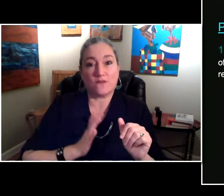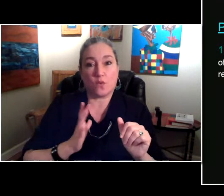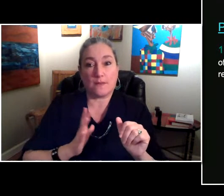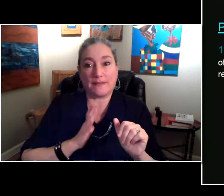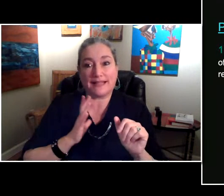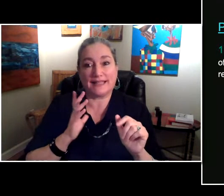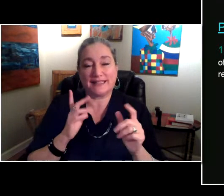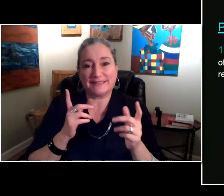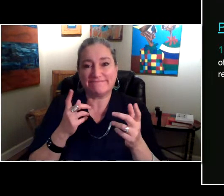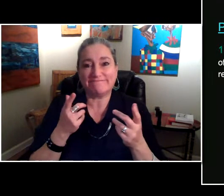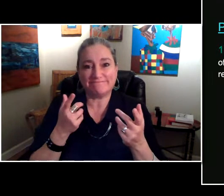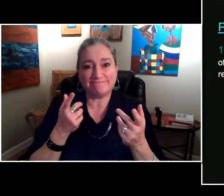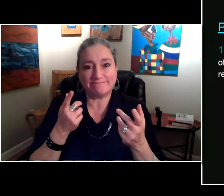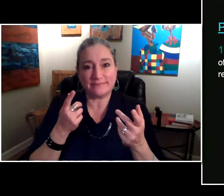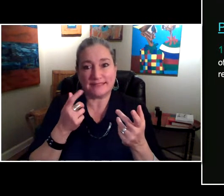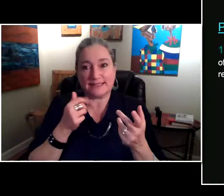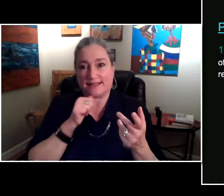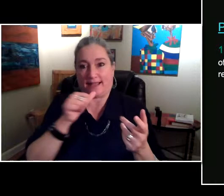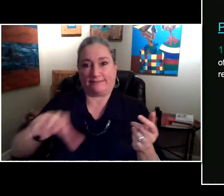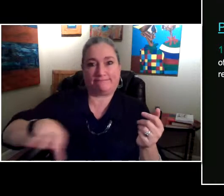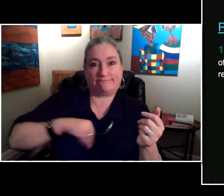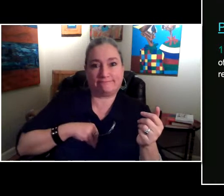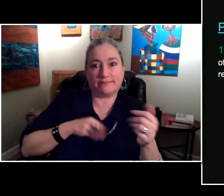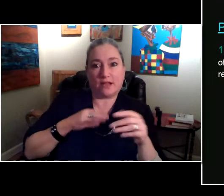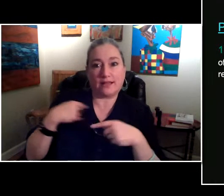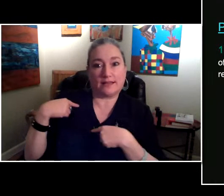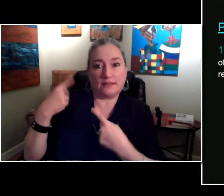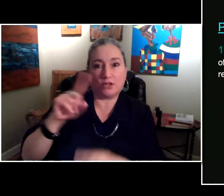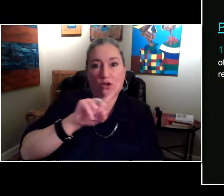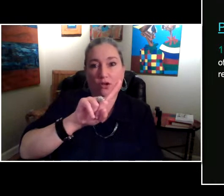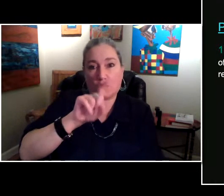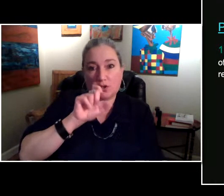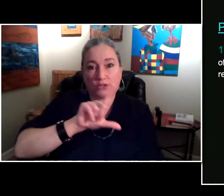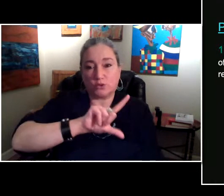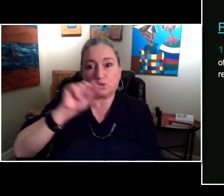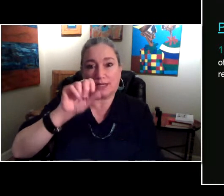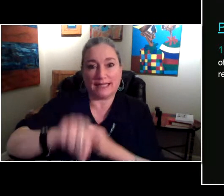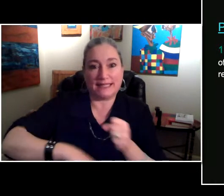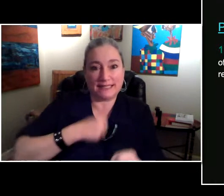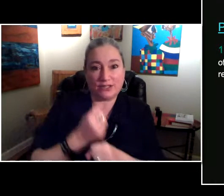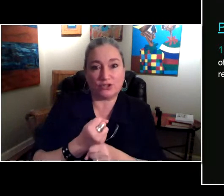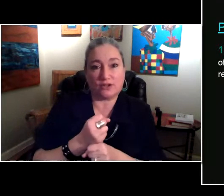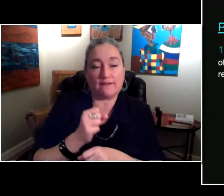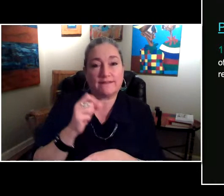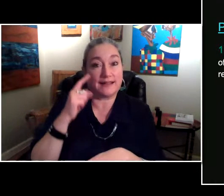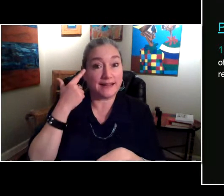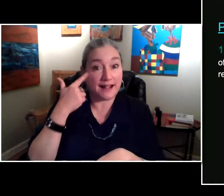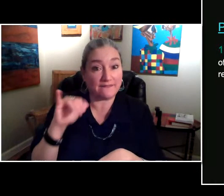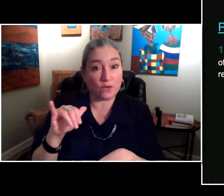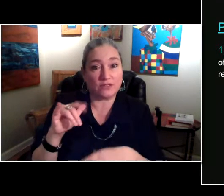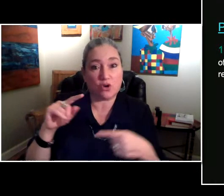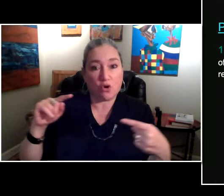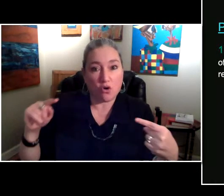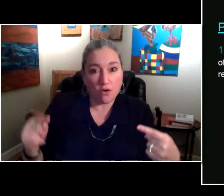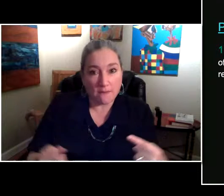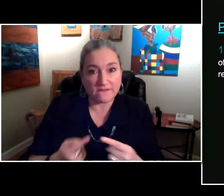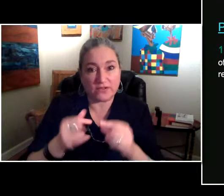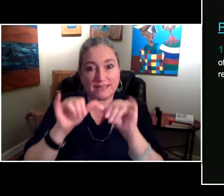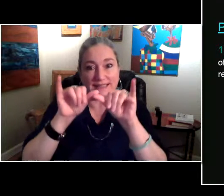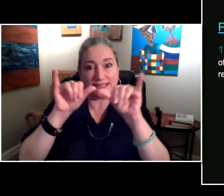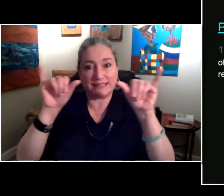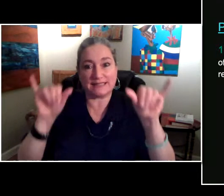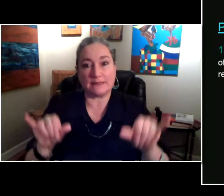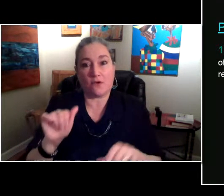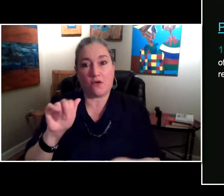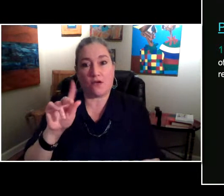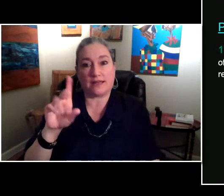this research is that the California Department of Education needs to formally condemn